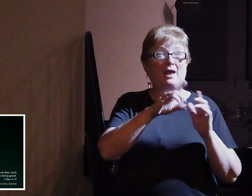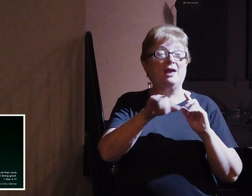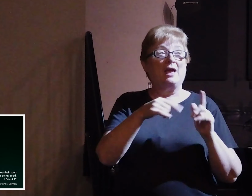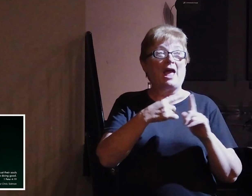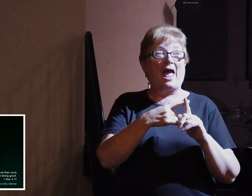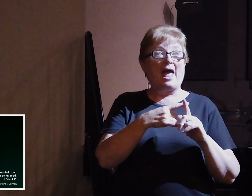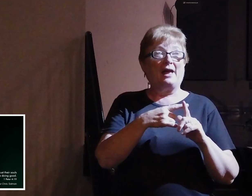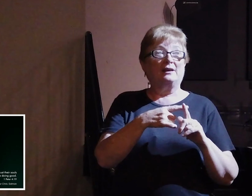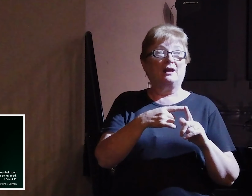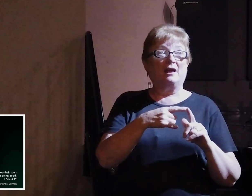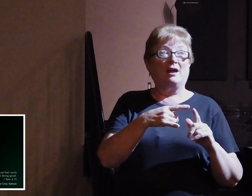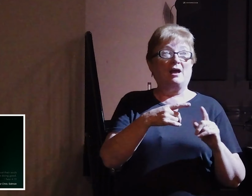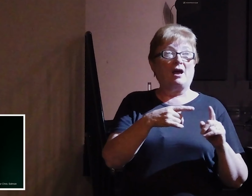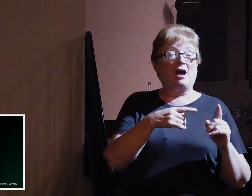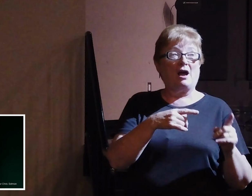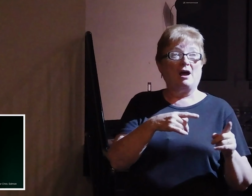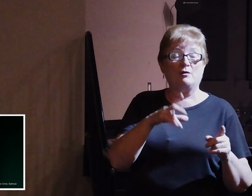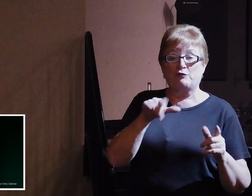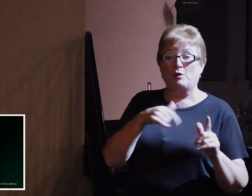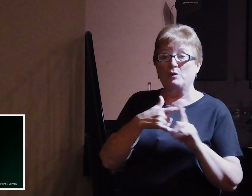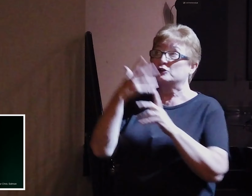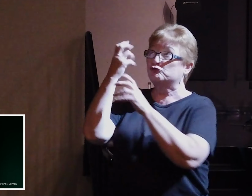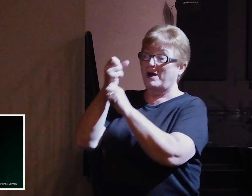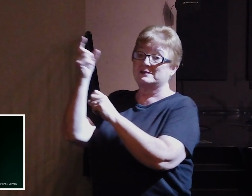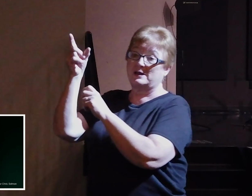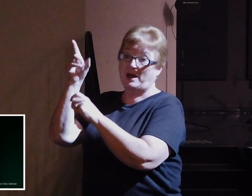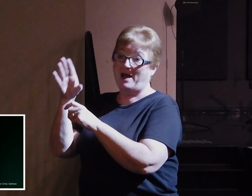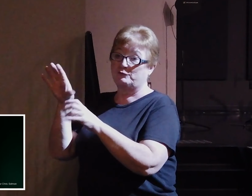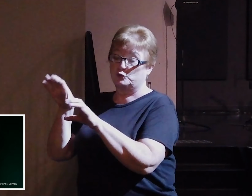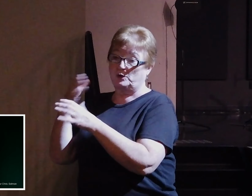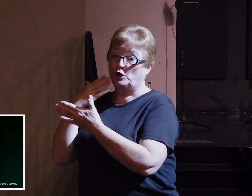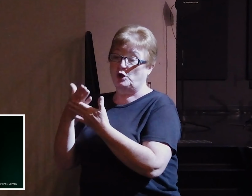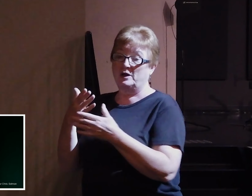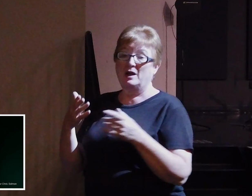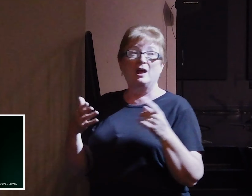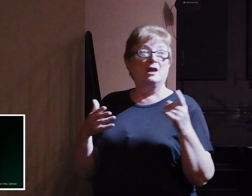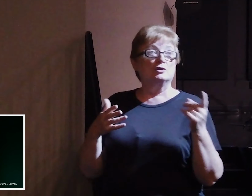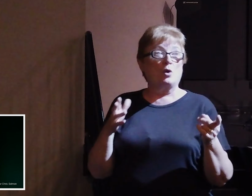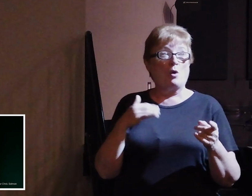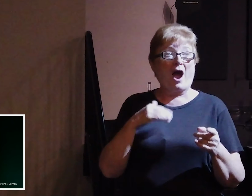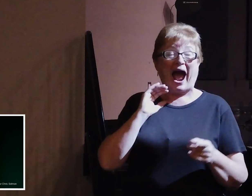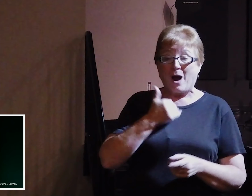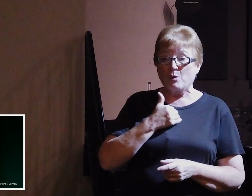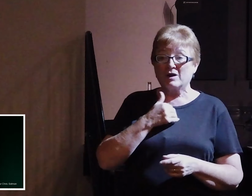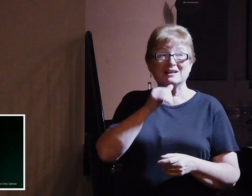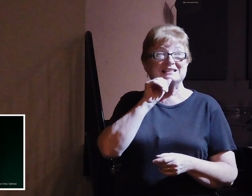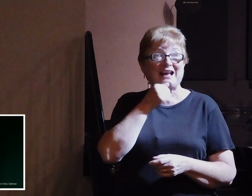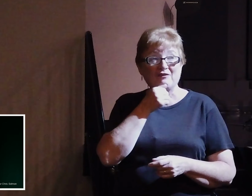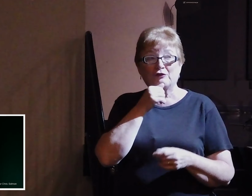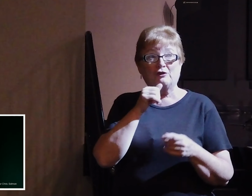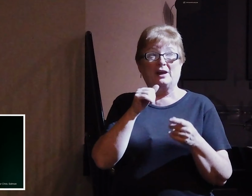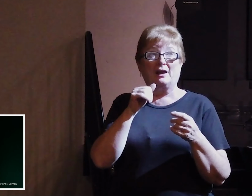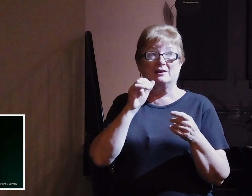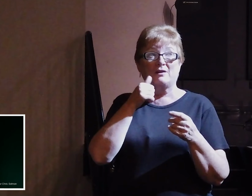doing good. Our suffering glorifies God and isn't wasted. When we keep our focus,